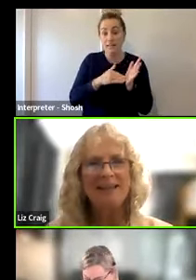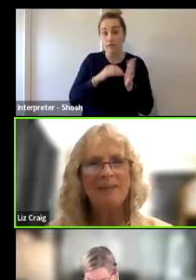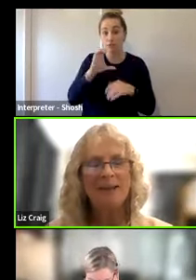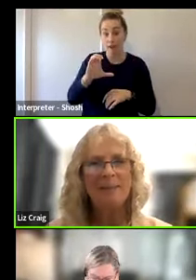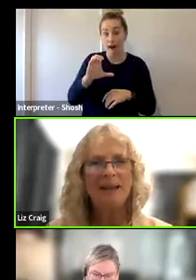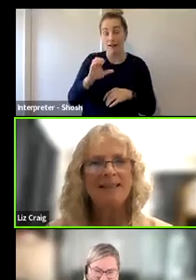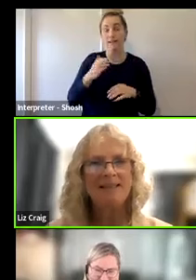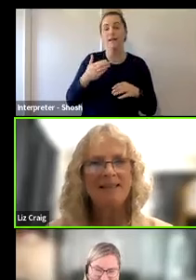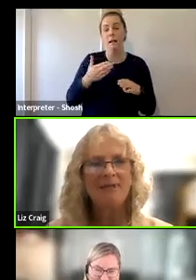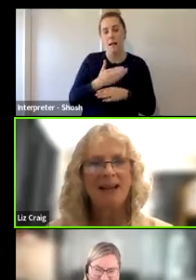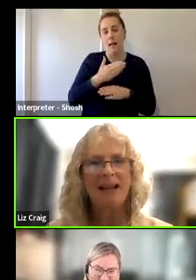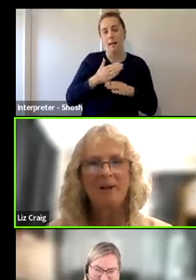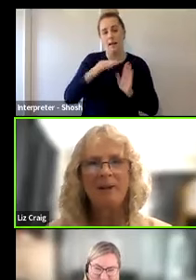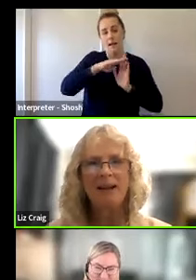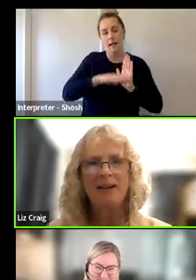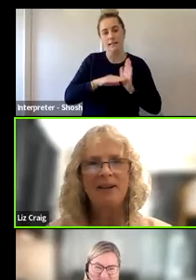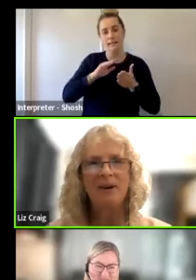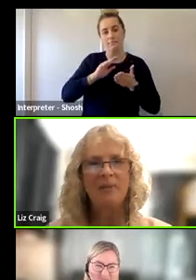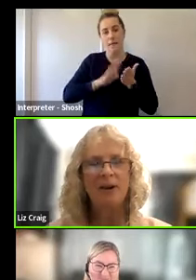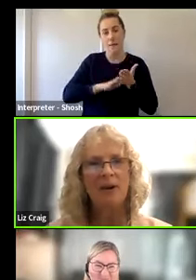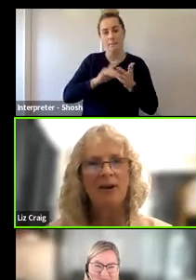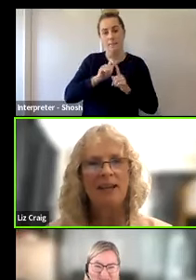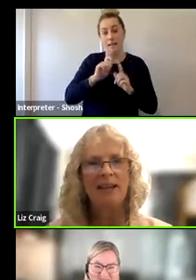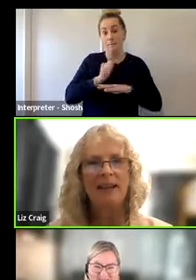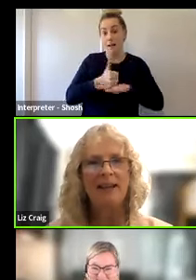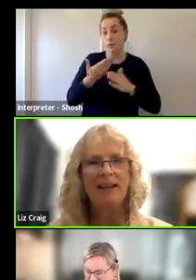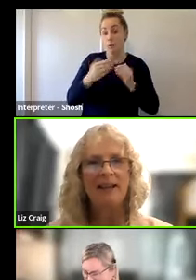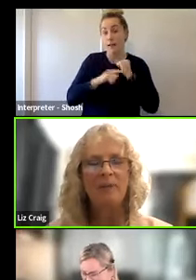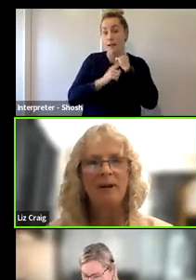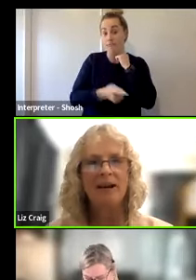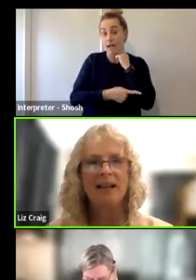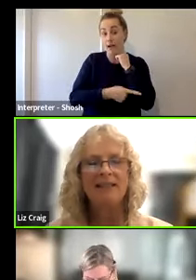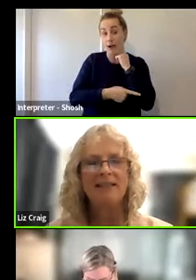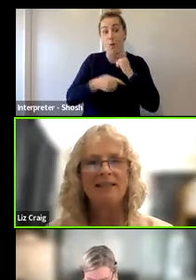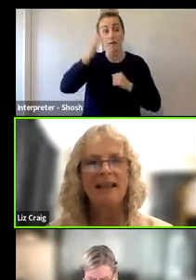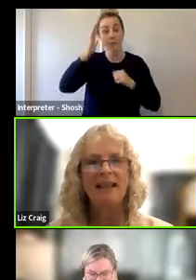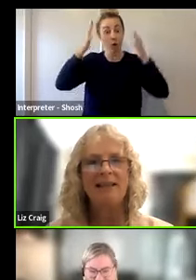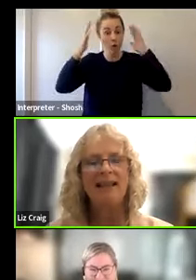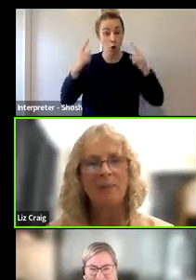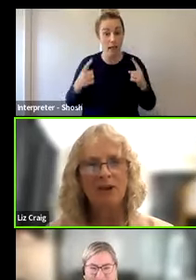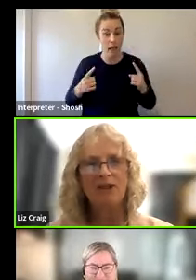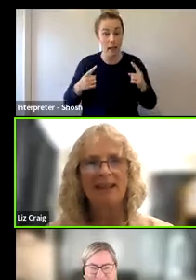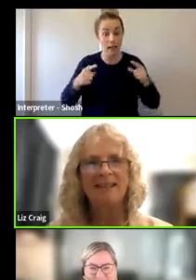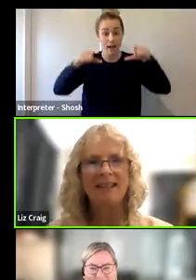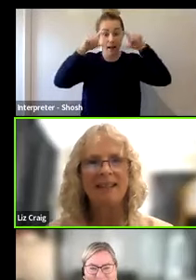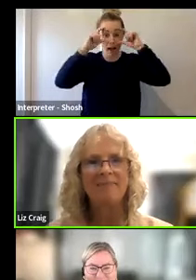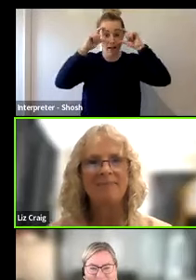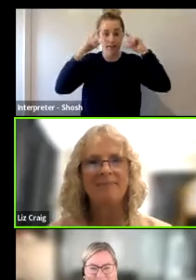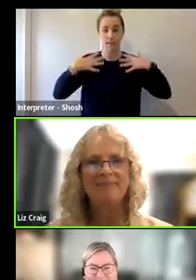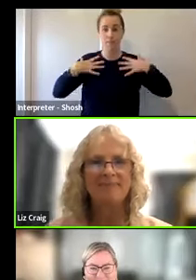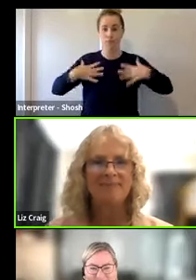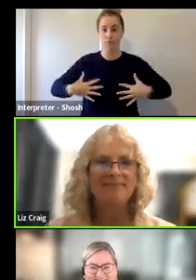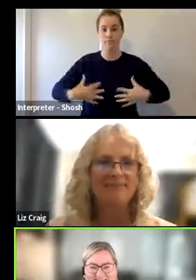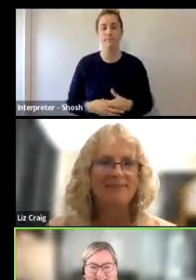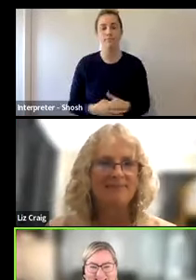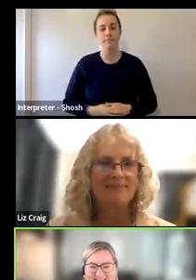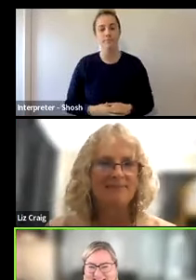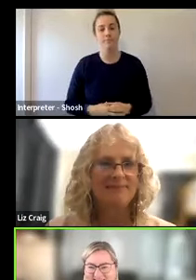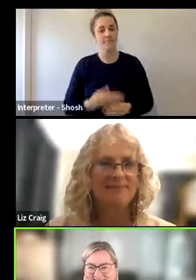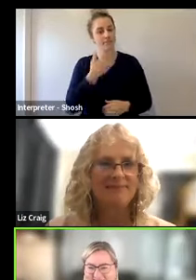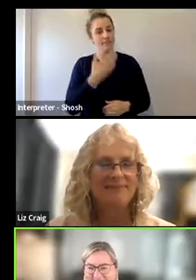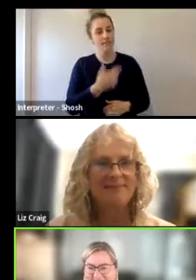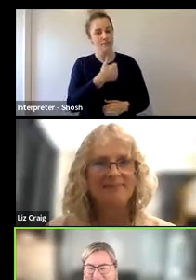Labour List MP based in Invercargill, and I've got blonde curly hair and I'm wearing glasses and an apricot jacket today. Thanks,